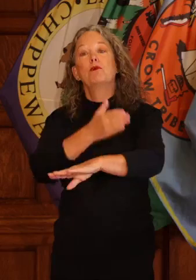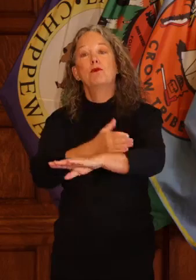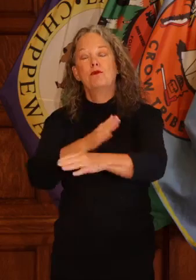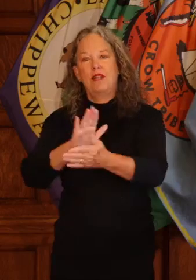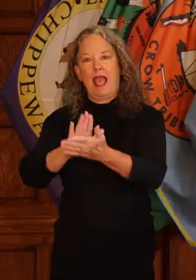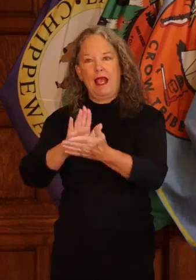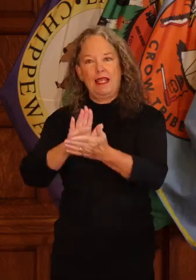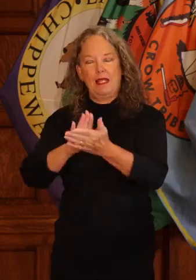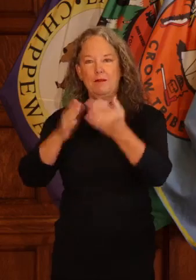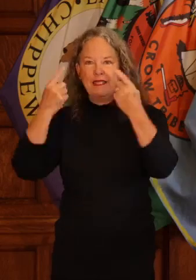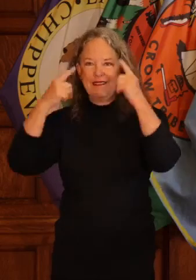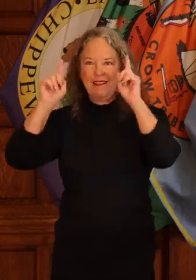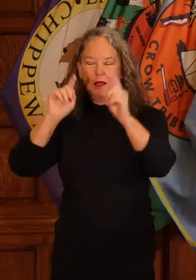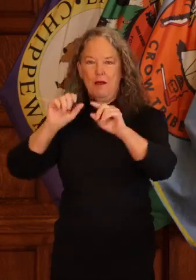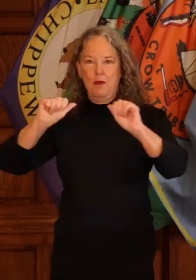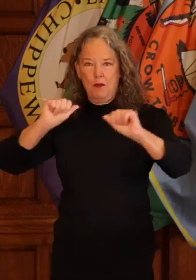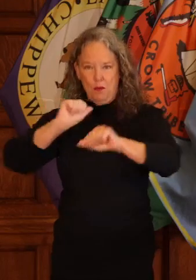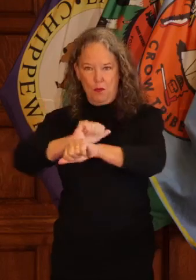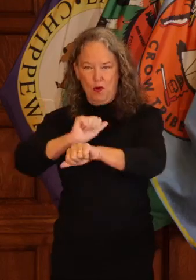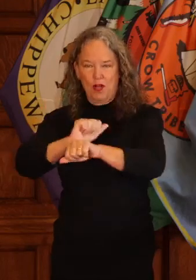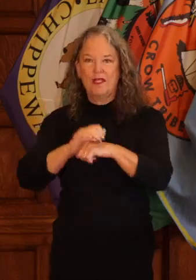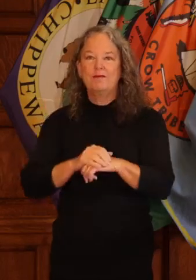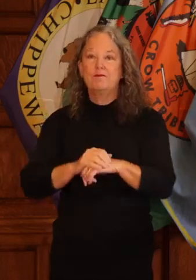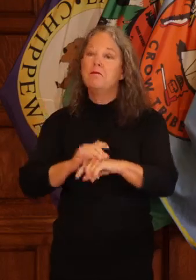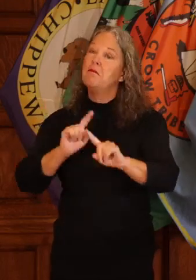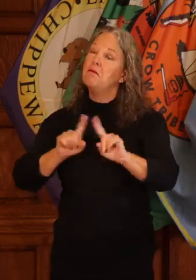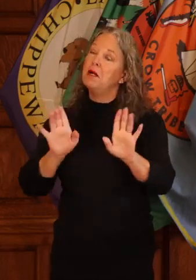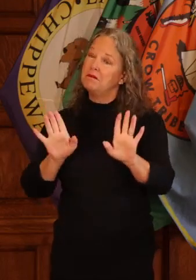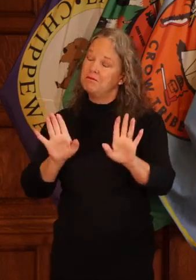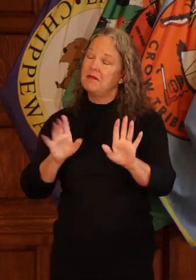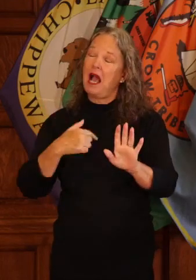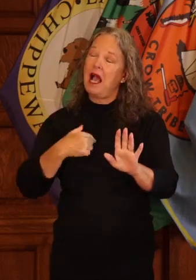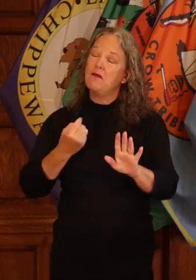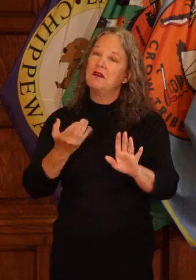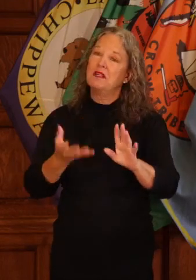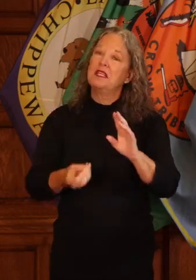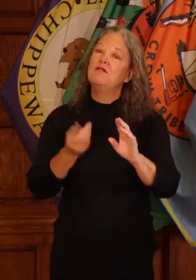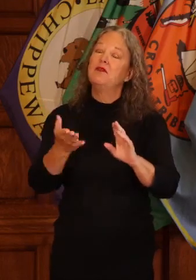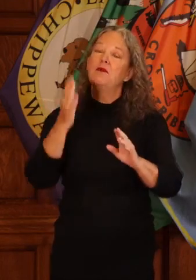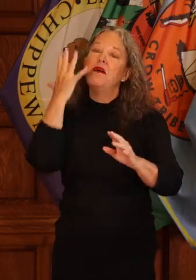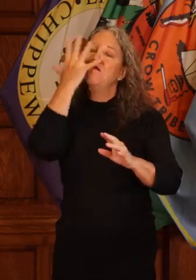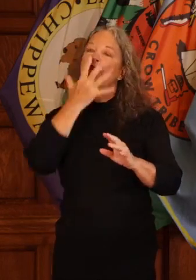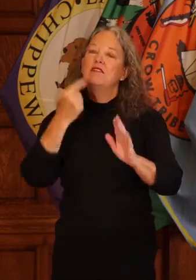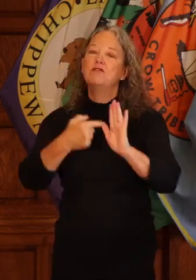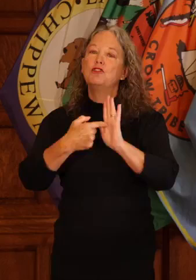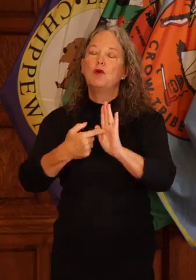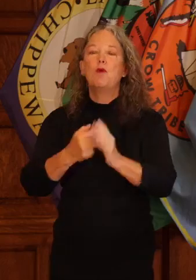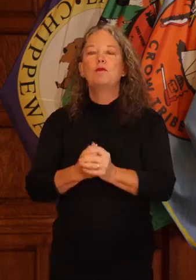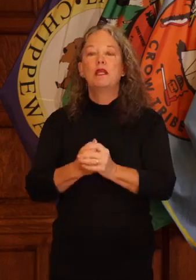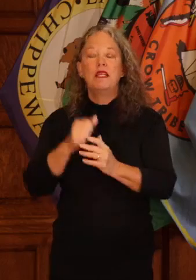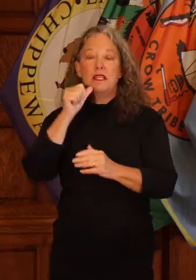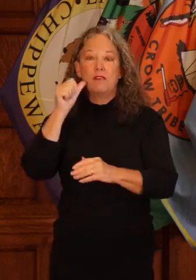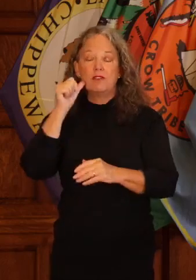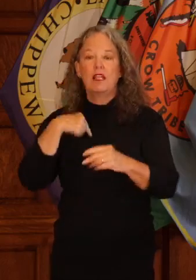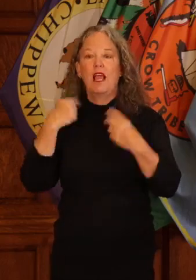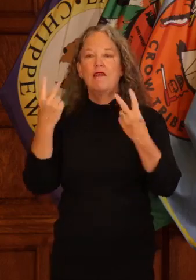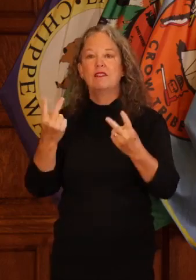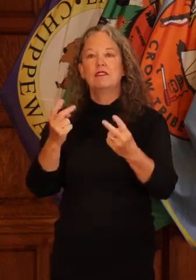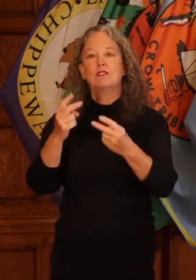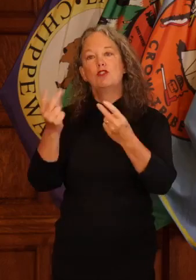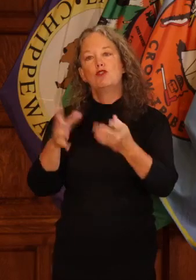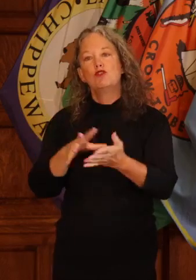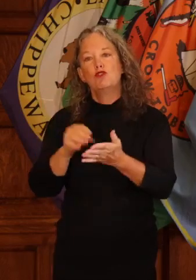academic performance. But don't take my word for it. Let me put a face on this for you. Just yesterday, I visited with